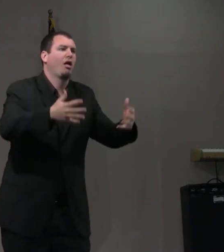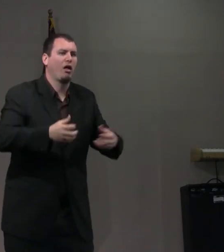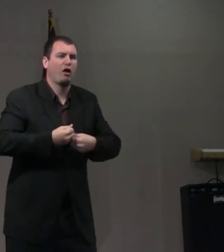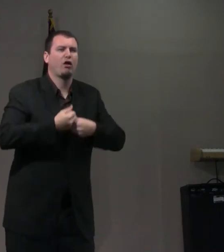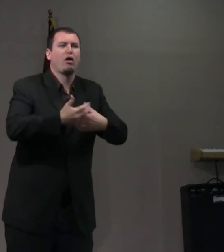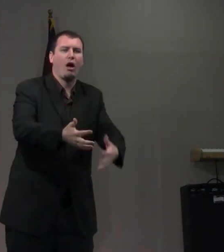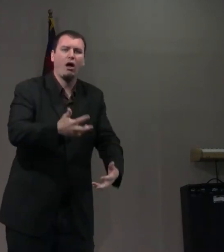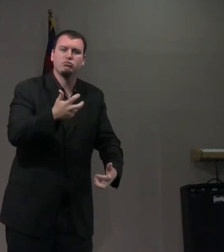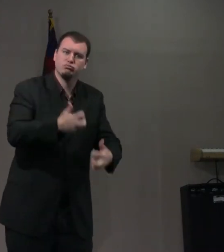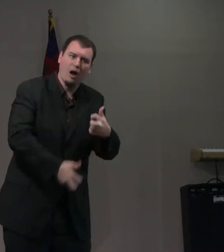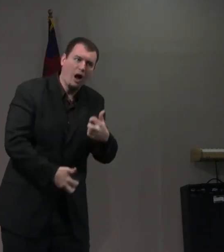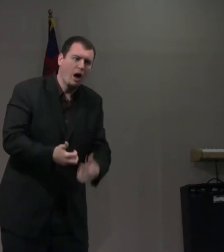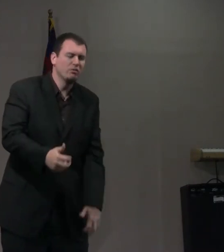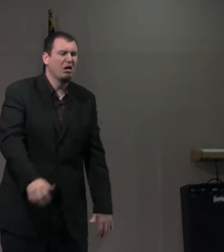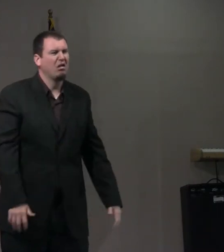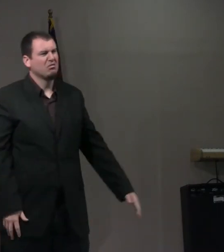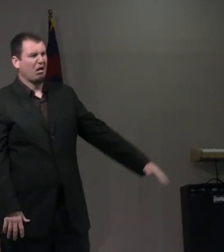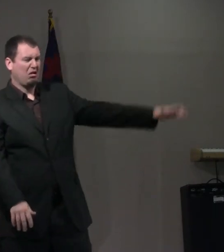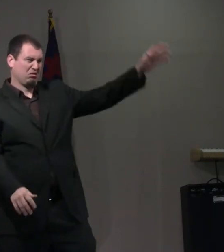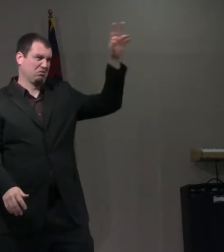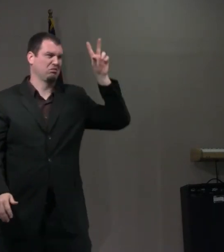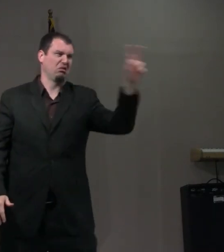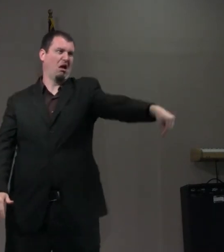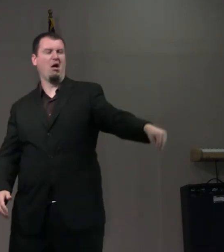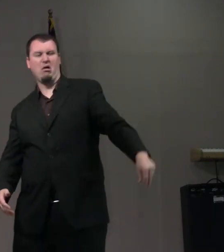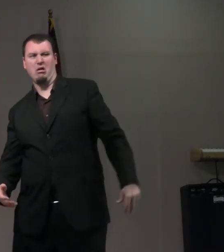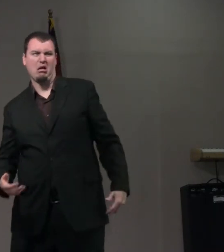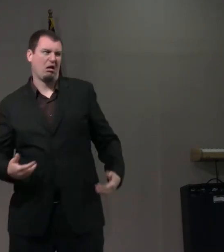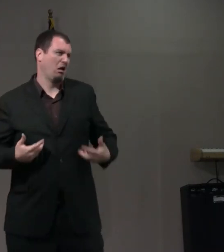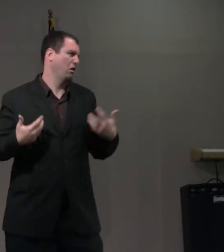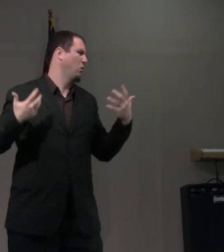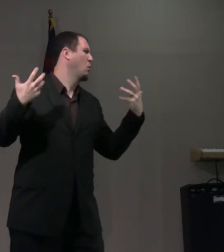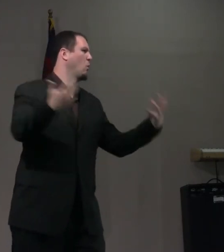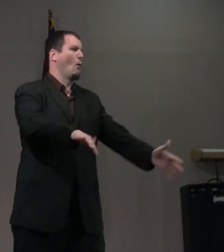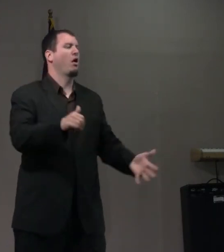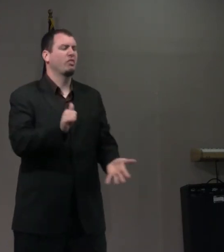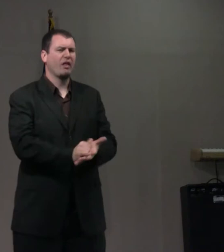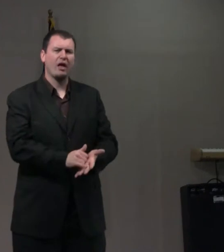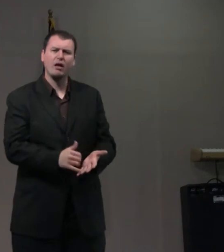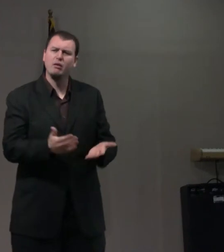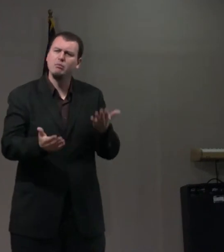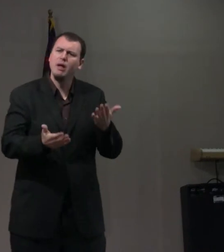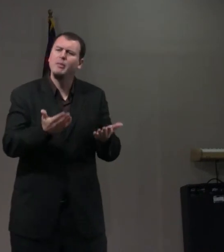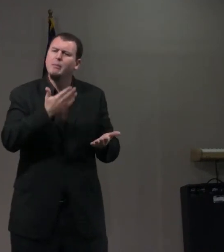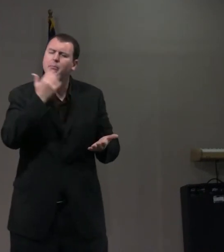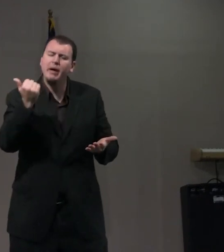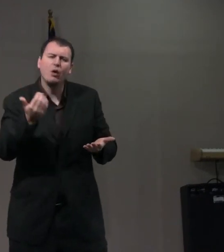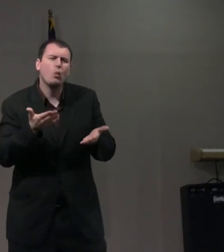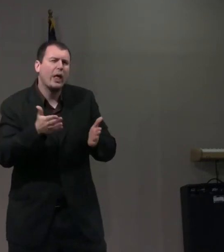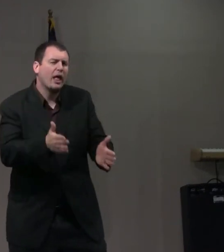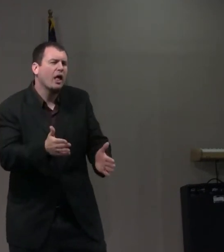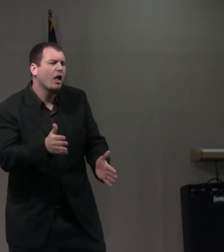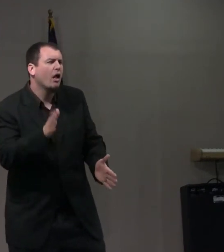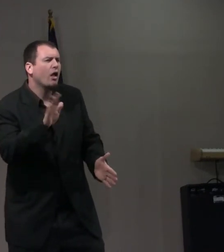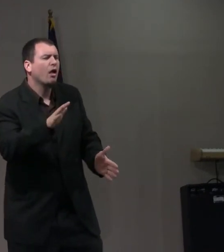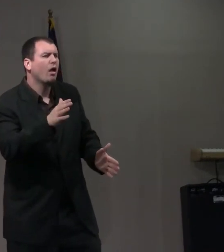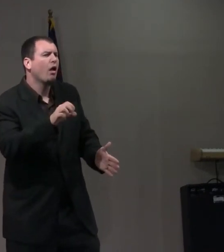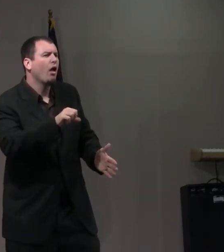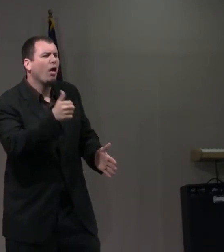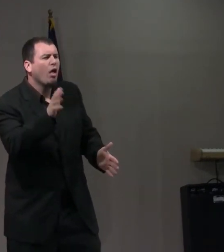need to stop causing these problems and say, no, I don't want to do that.